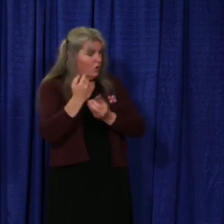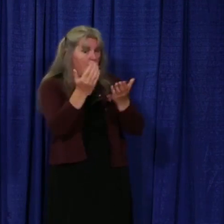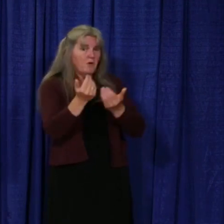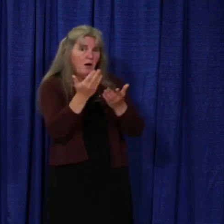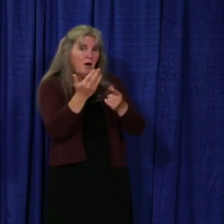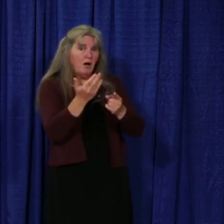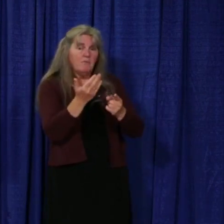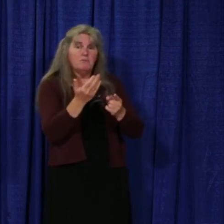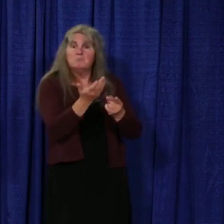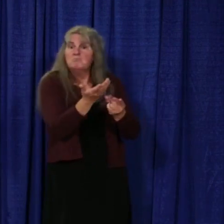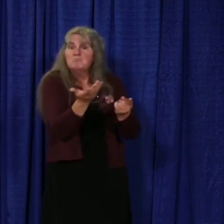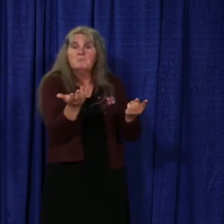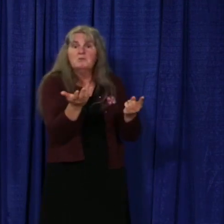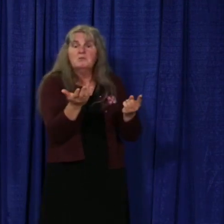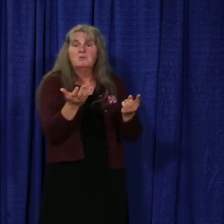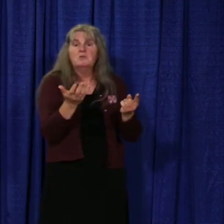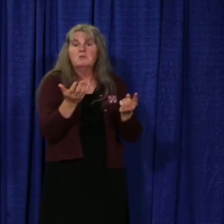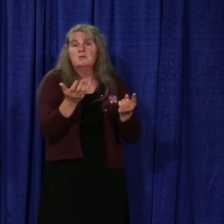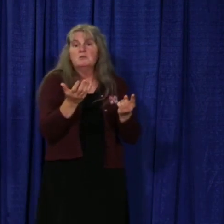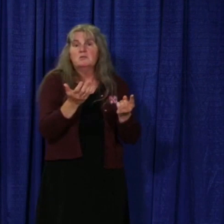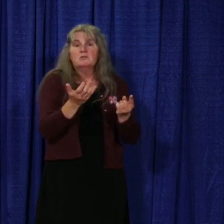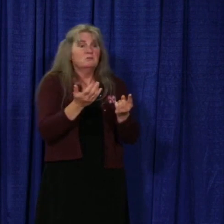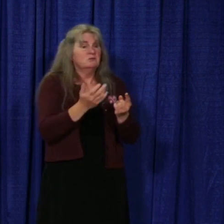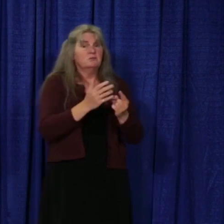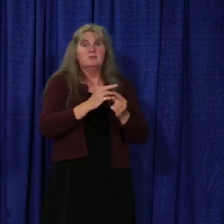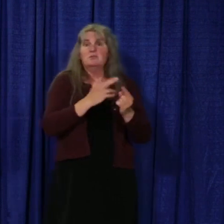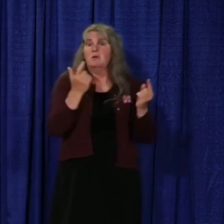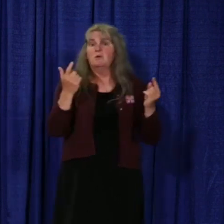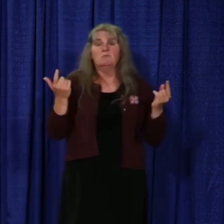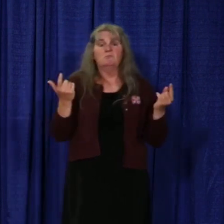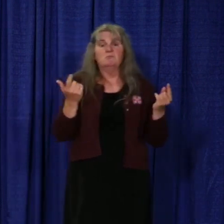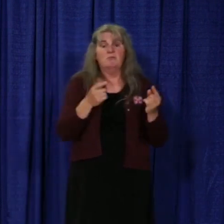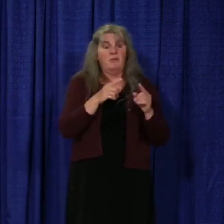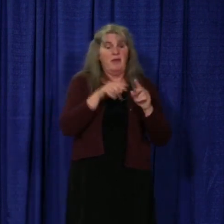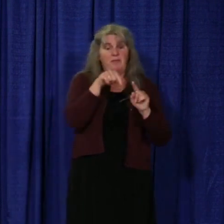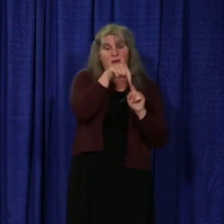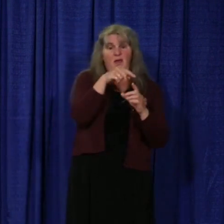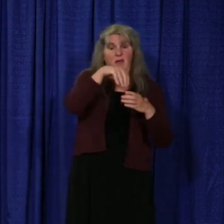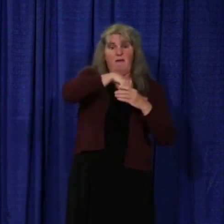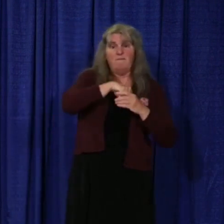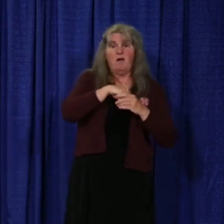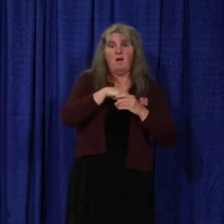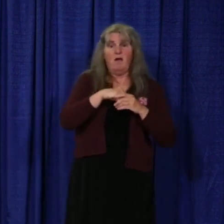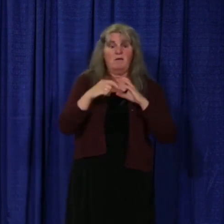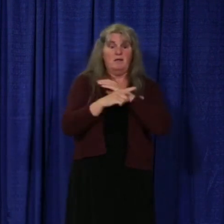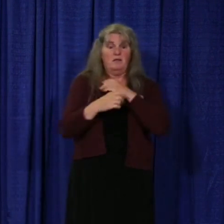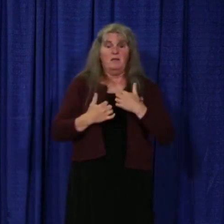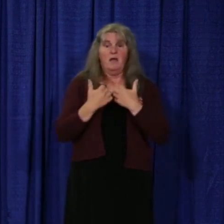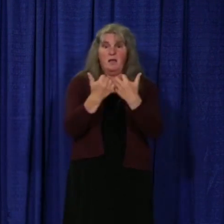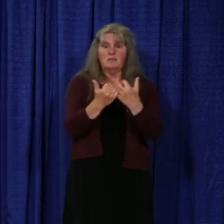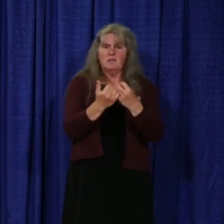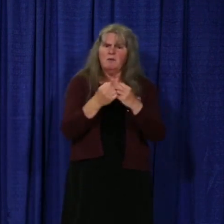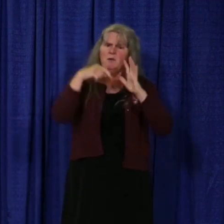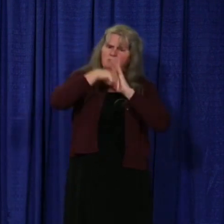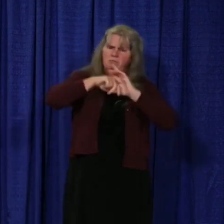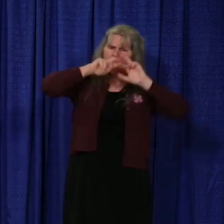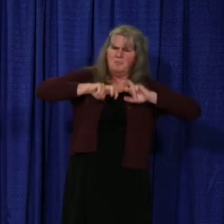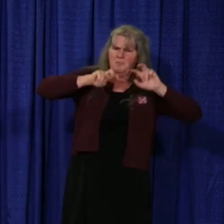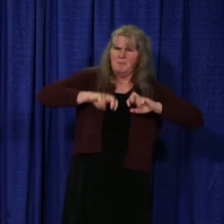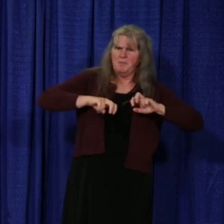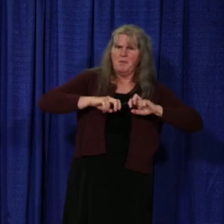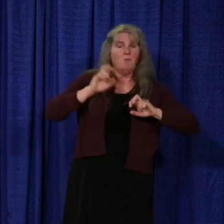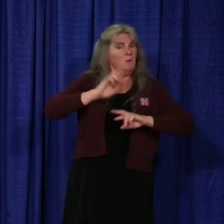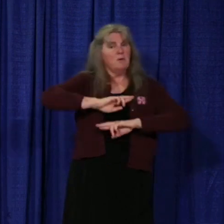So wanting to, the scrutiny of the Legislative Assembly is a great place for sure, and we're getting ready